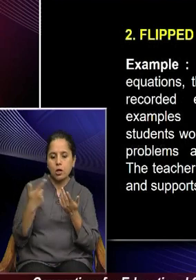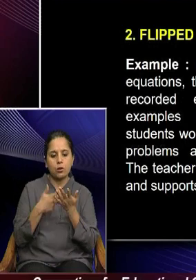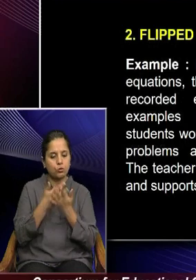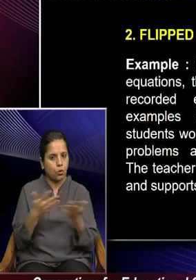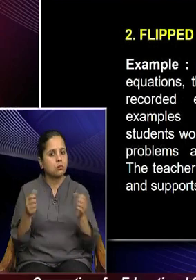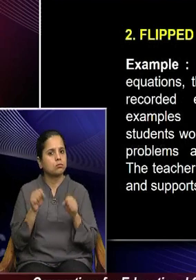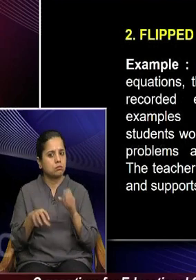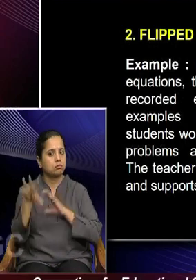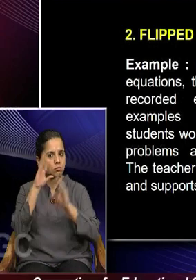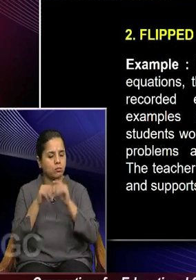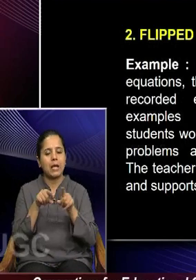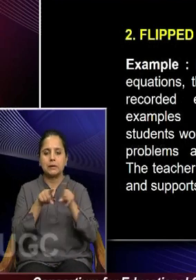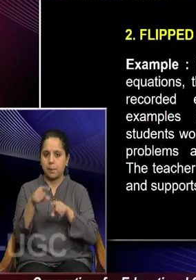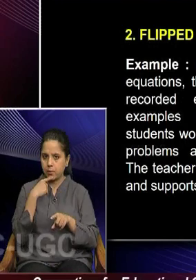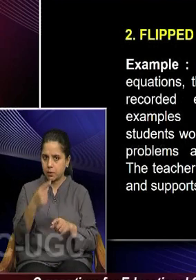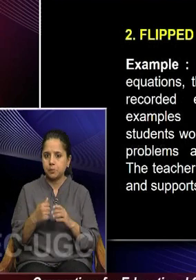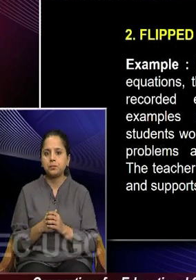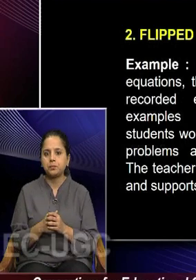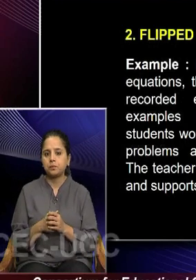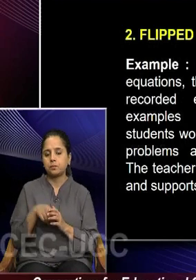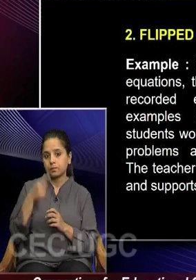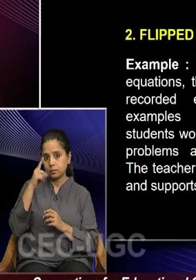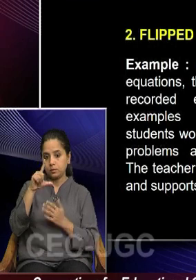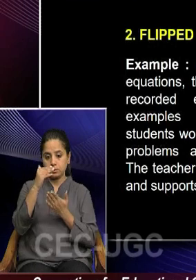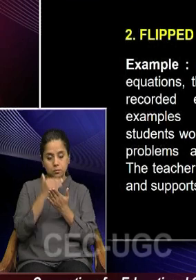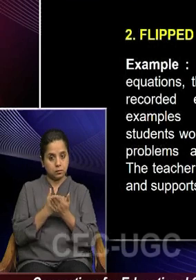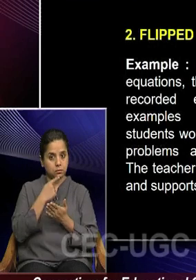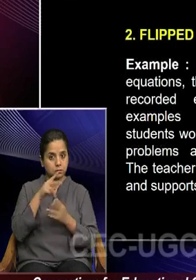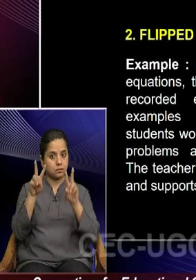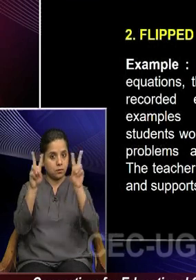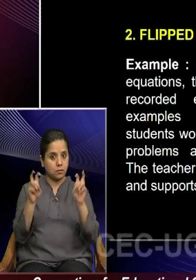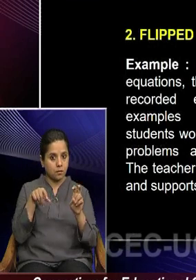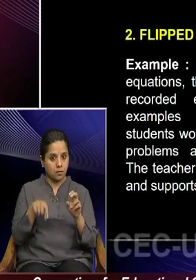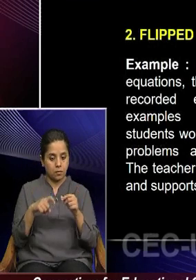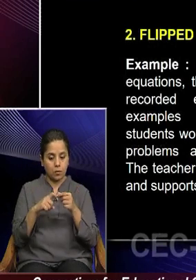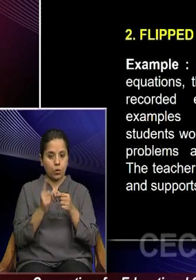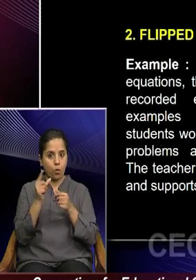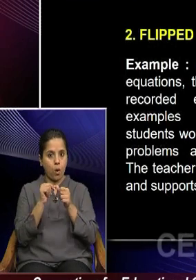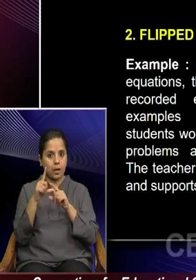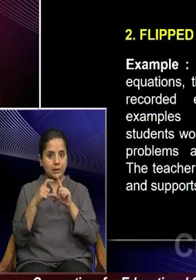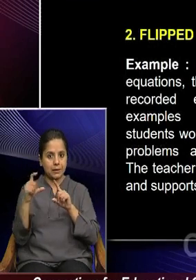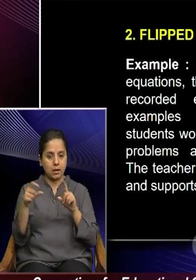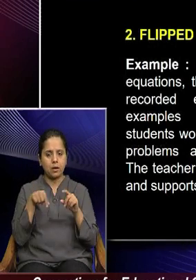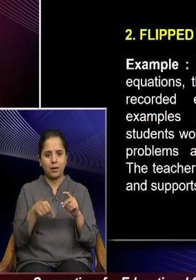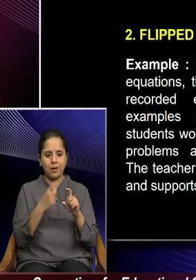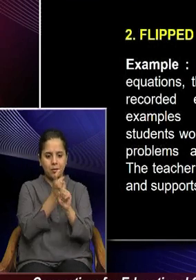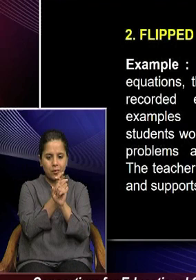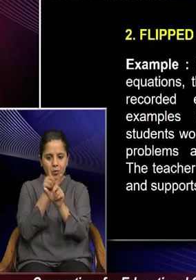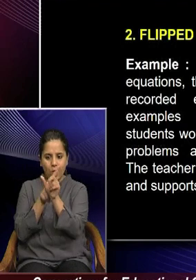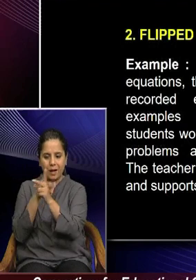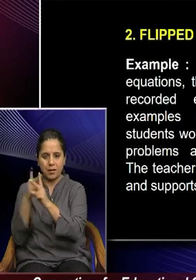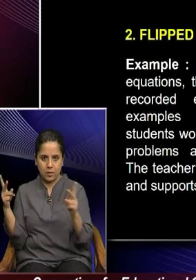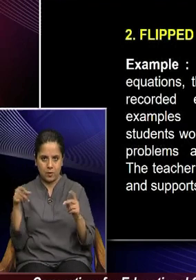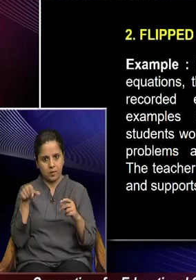resources. For example, for a lesson on quadratic equations, the maths